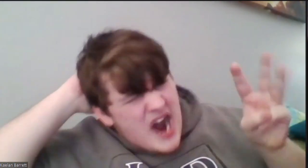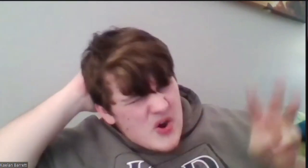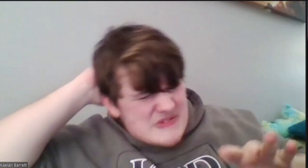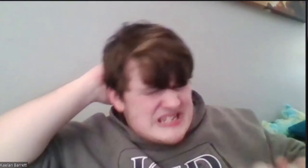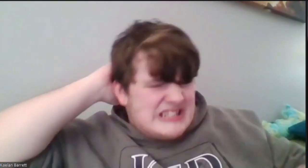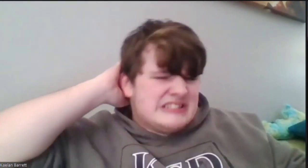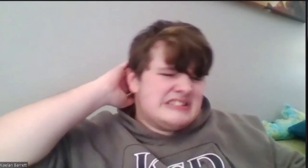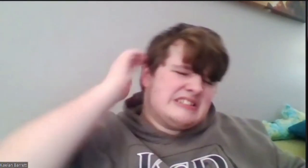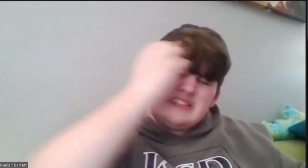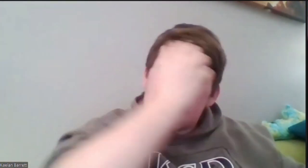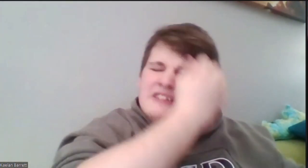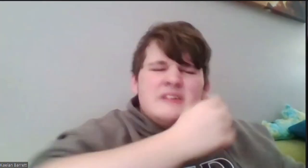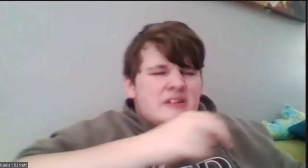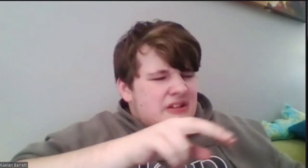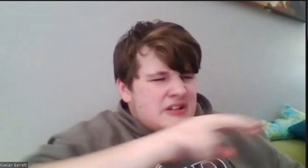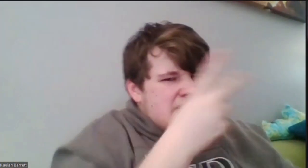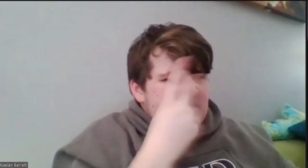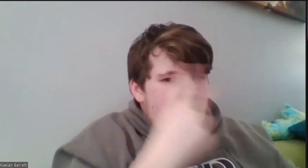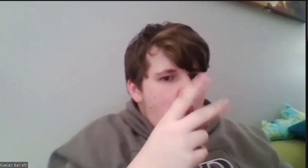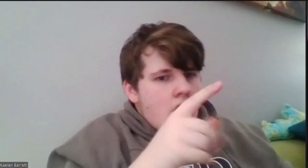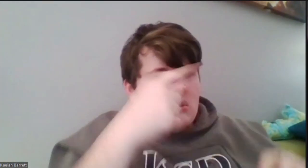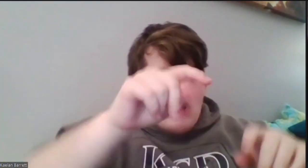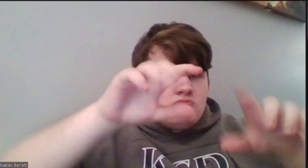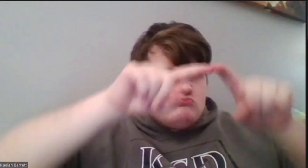And as he's groaning in pain and getting ready to stand up,